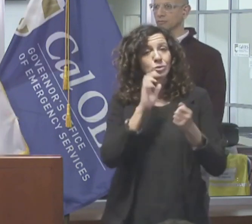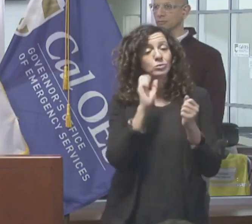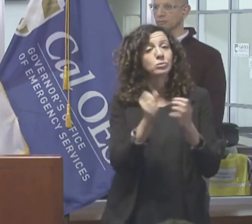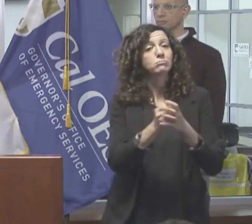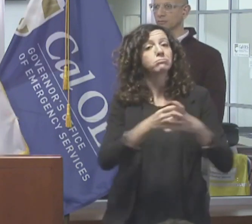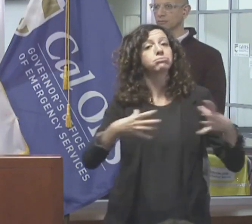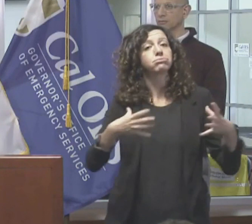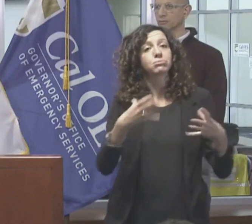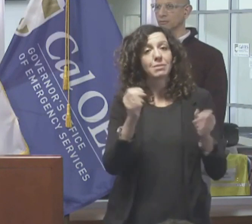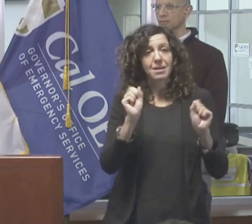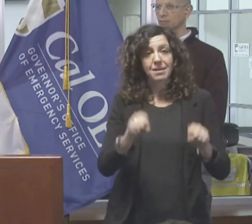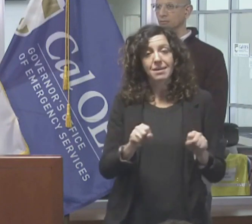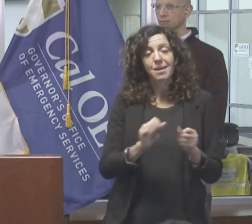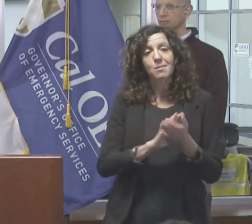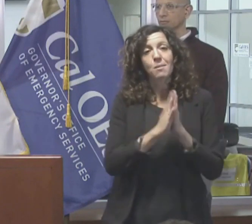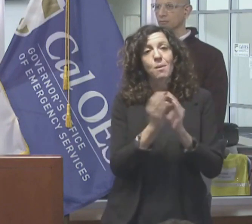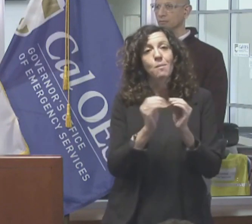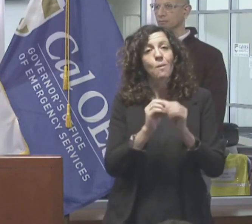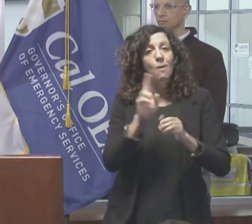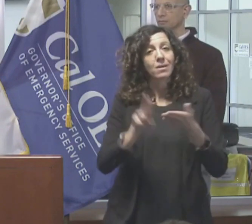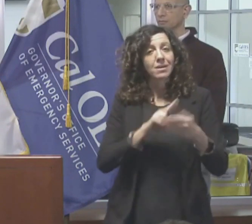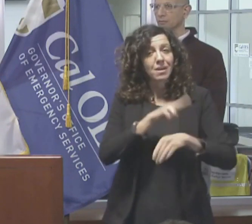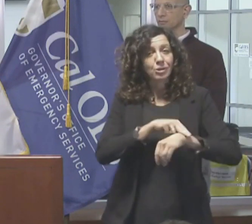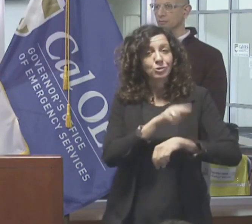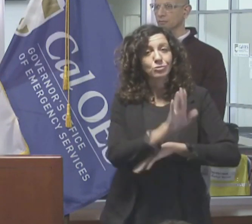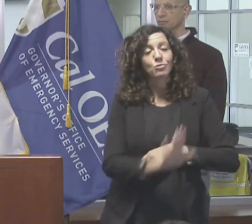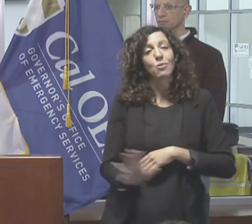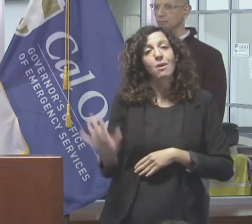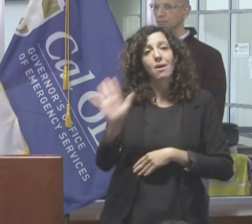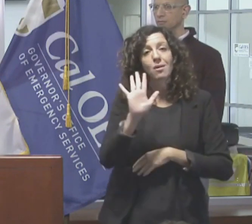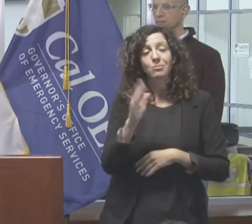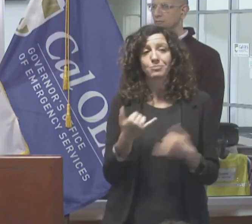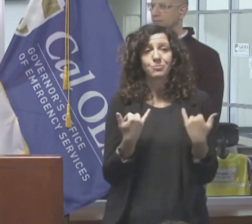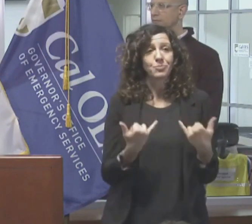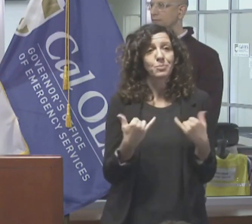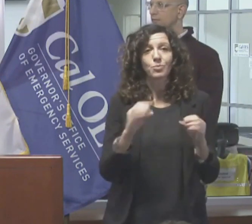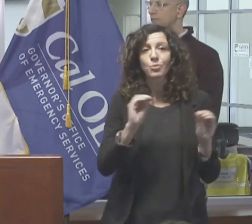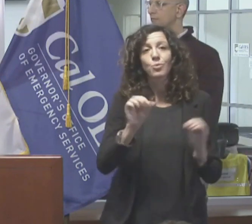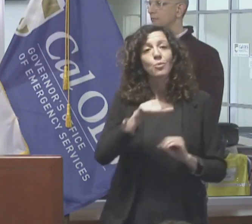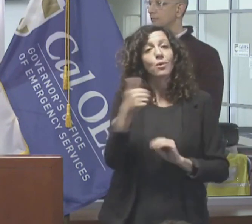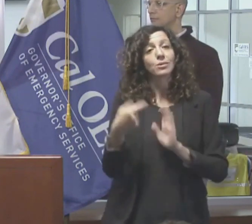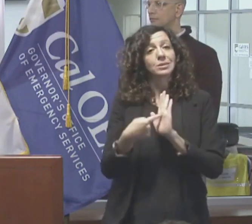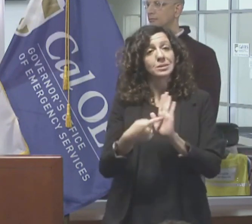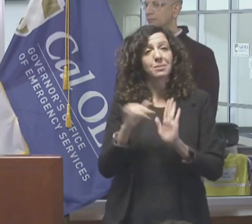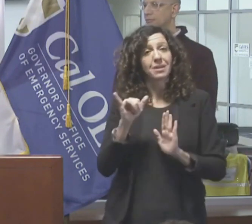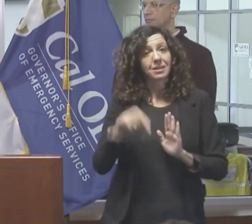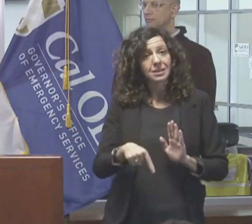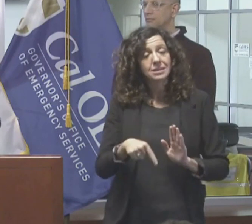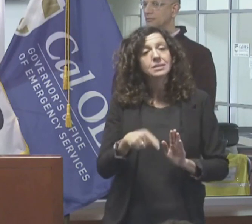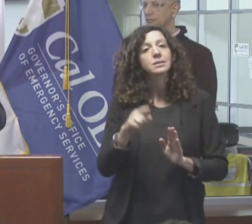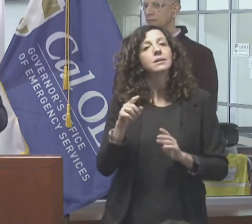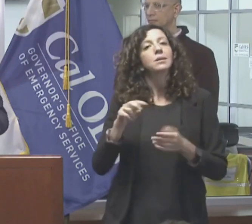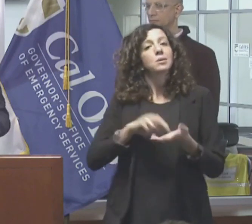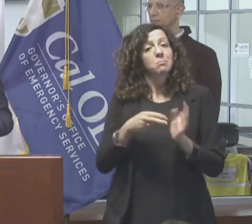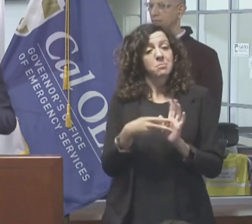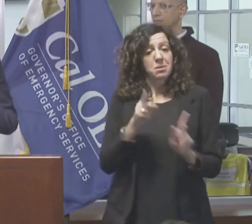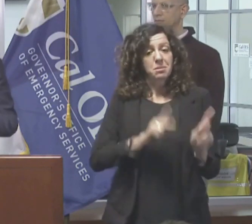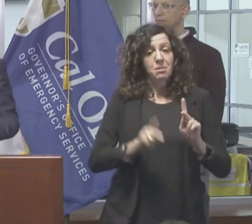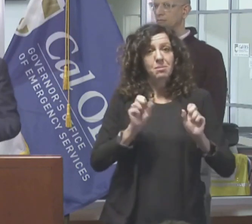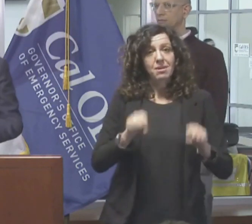model. There's simply no other interface that exists in the United States that allows people a portal that